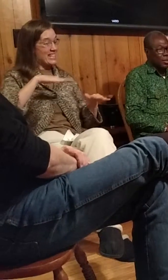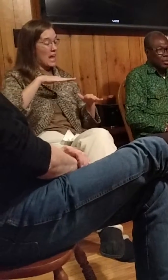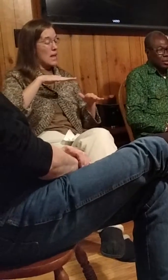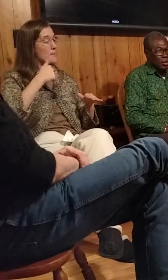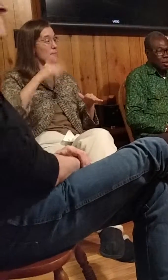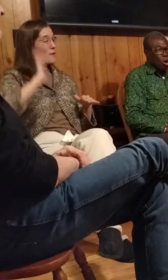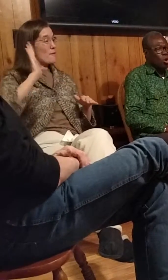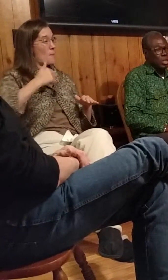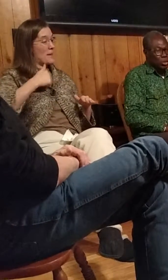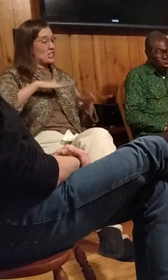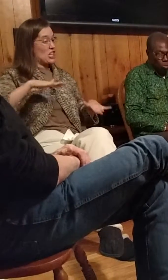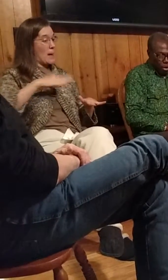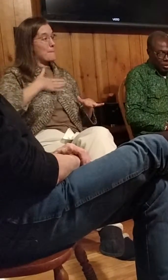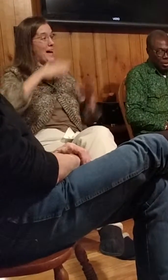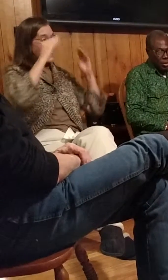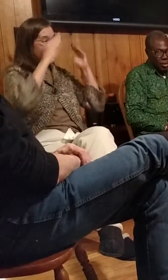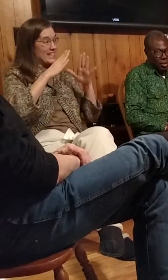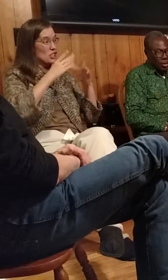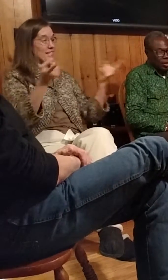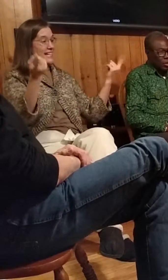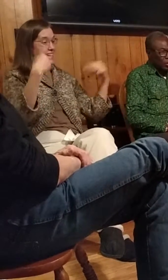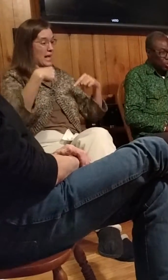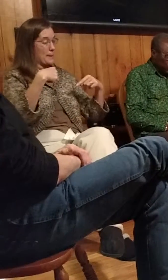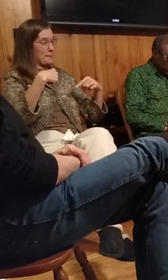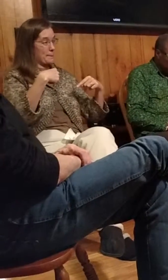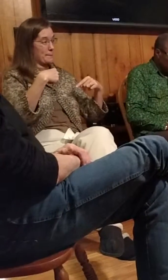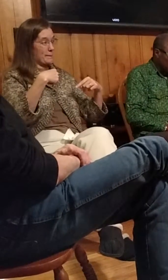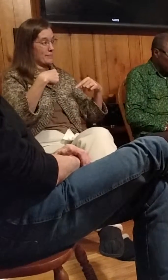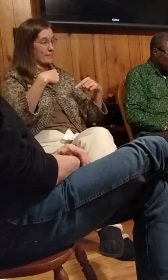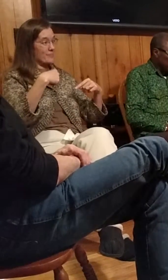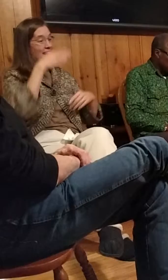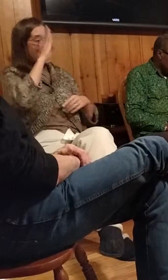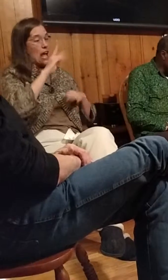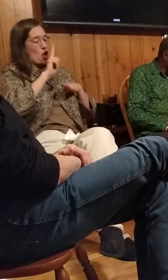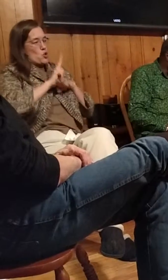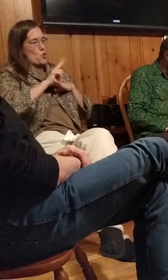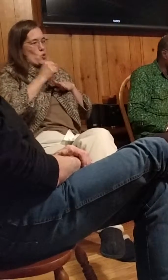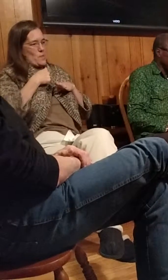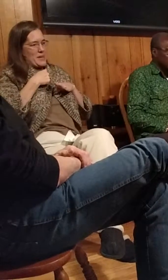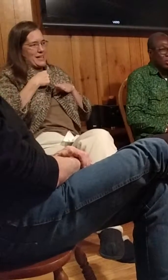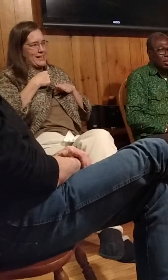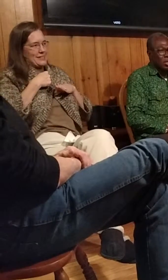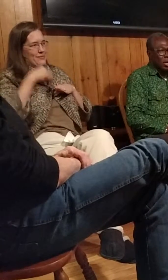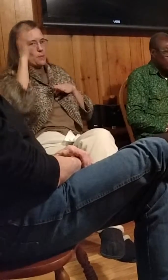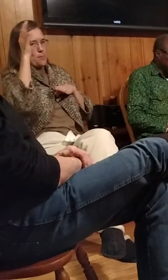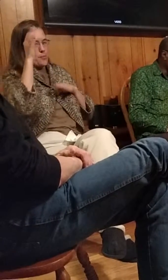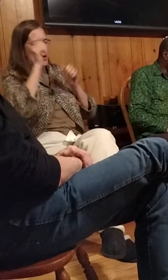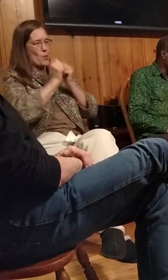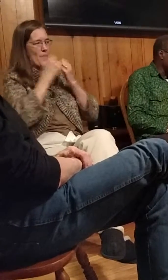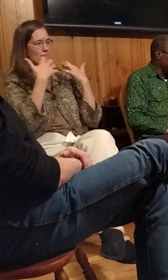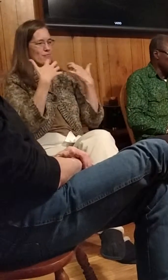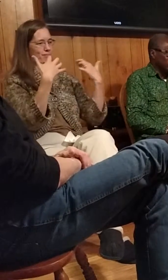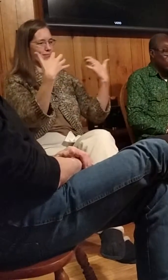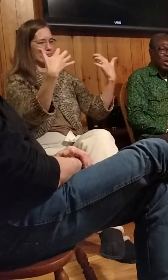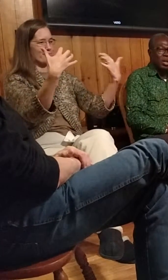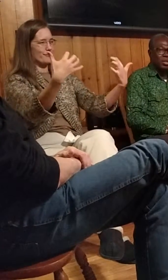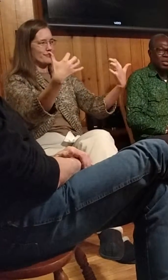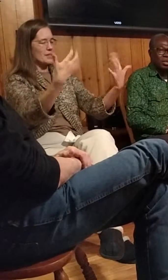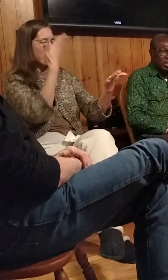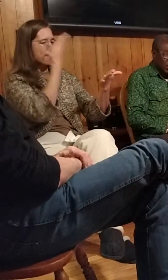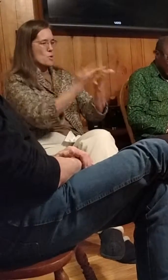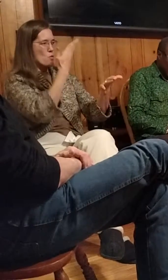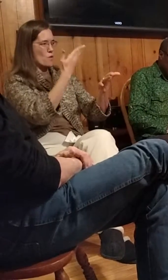And God, in his own mercy, used me to speak to the crowd and prove from the pages of the